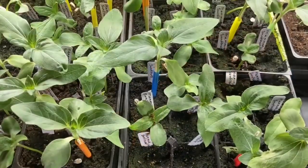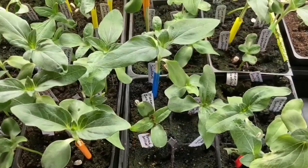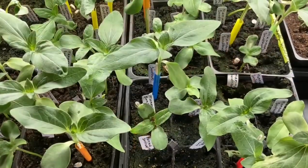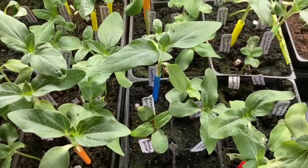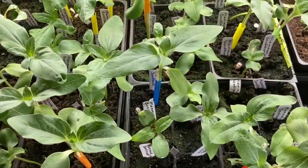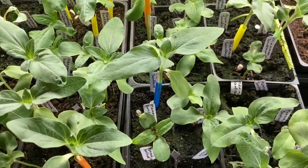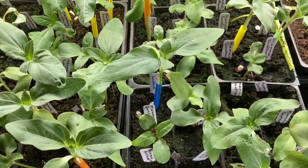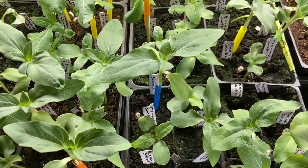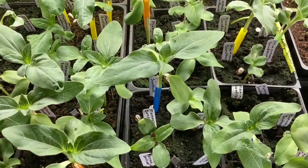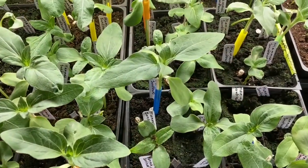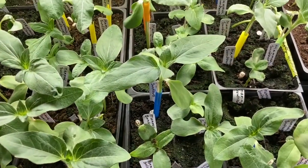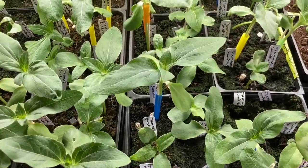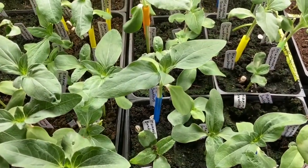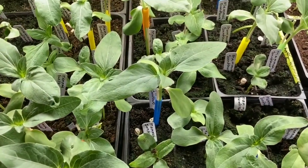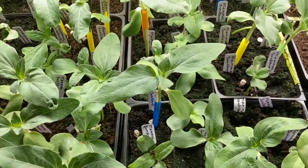fast.